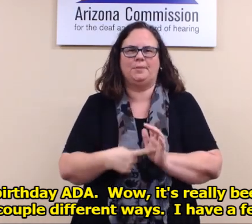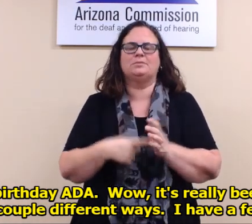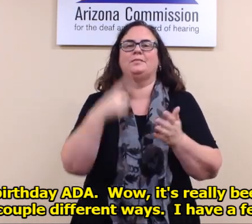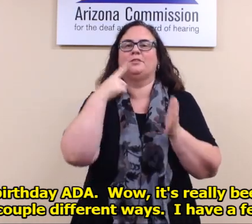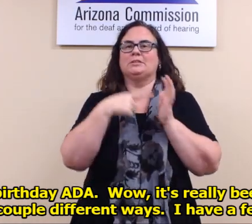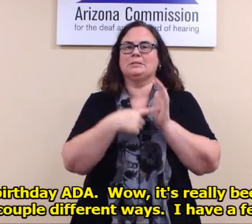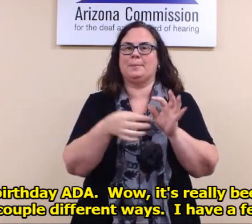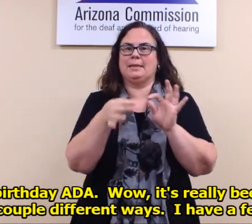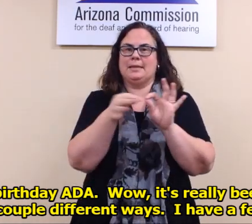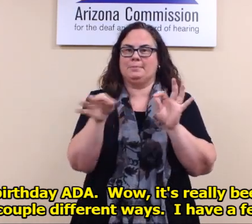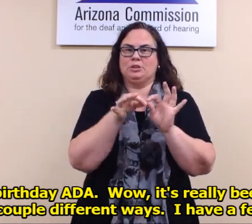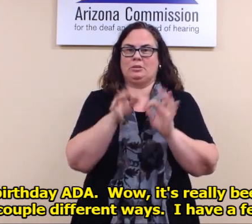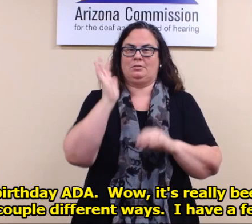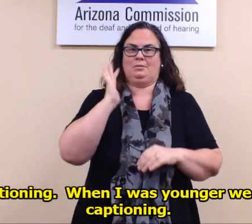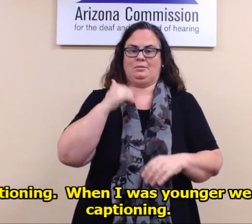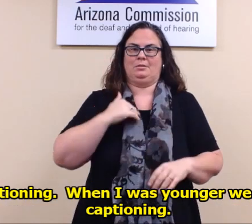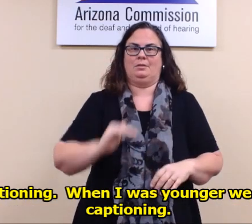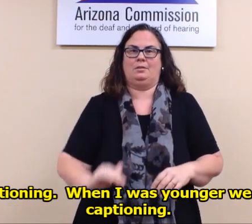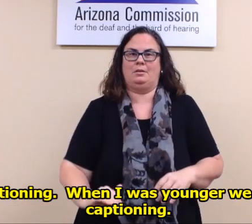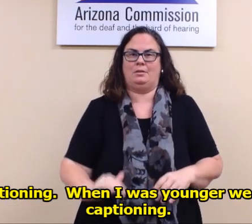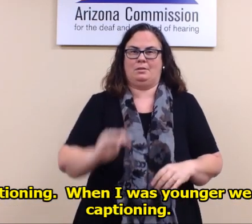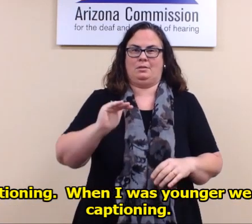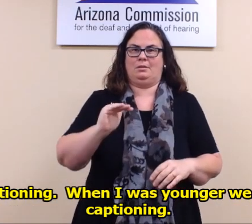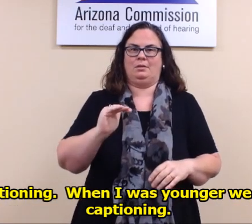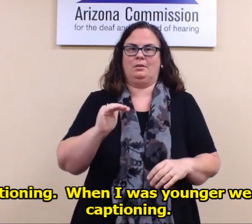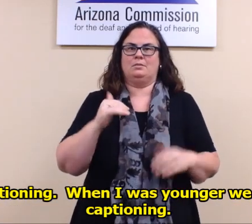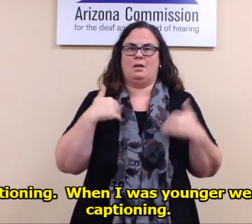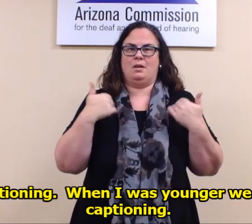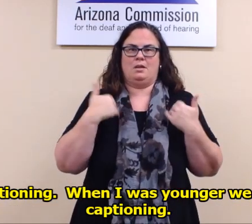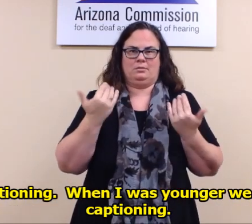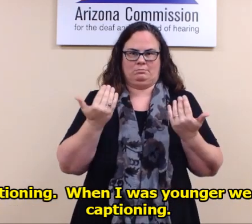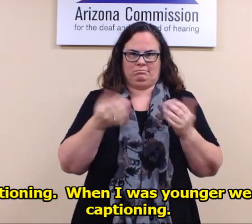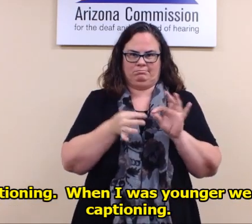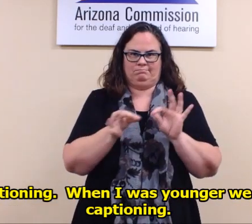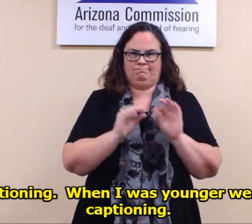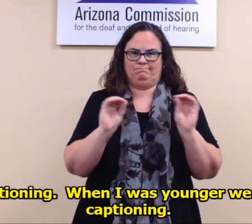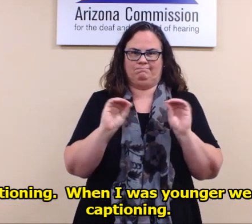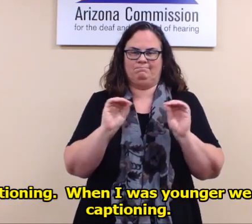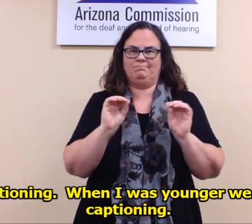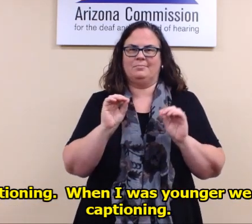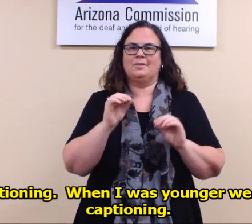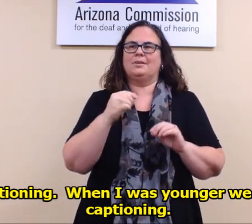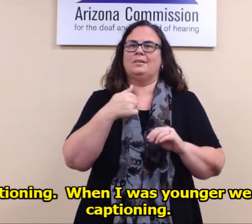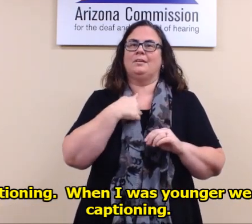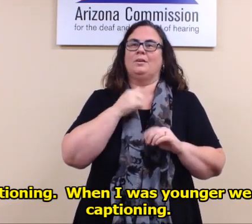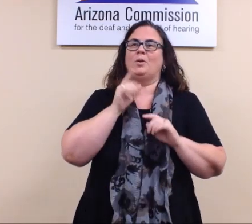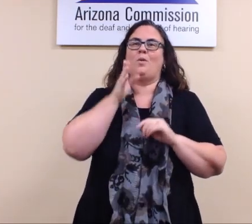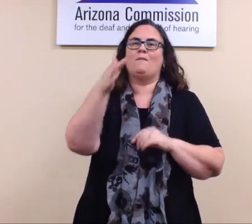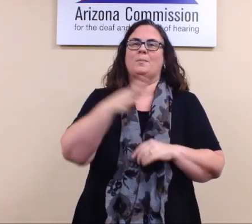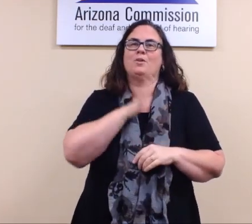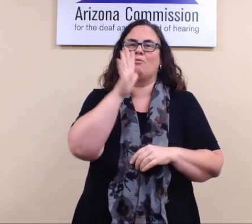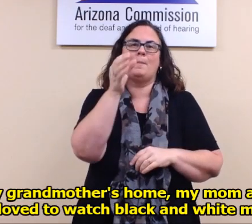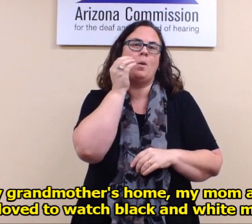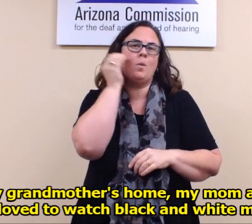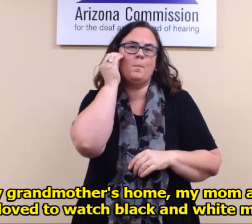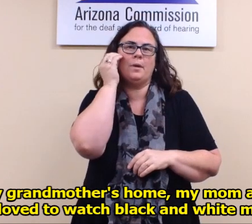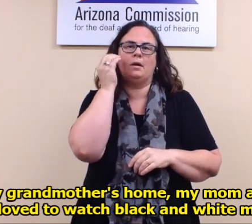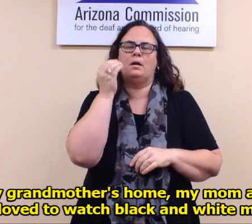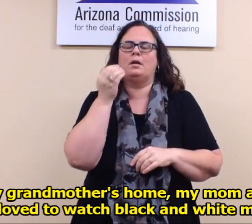different ways. I have a few examples. First is captioning. When I was younger, we didn't have captioning. I go to my grandmother's